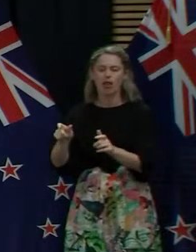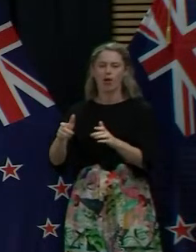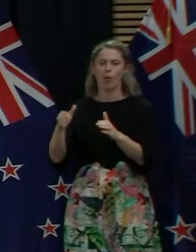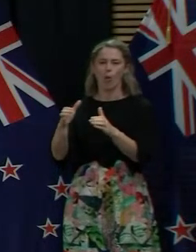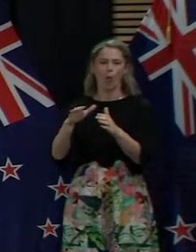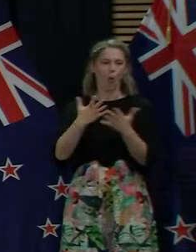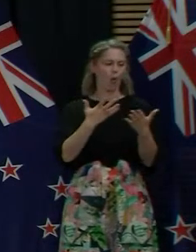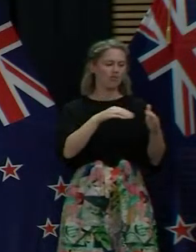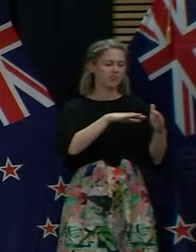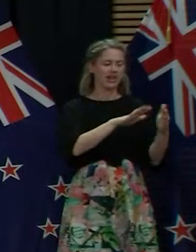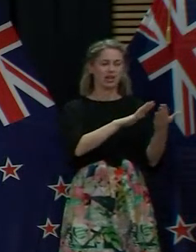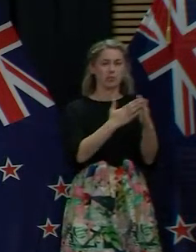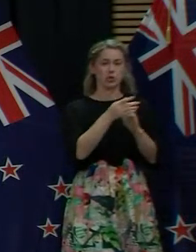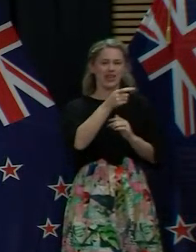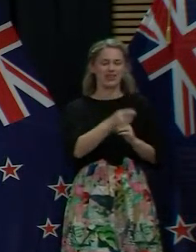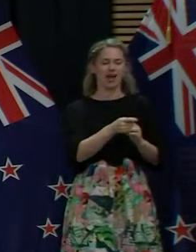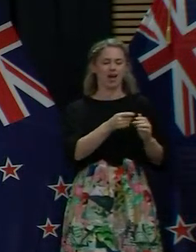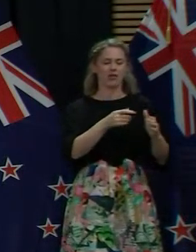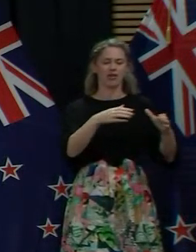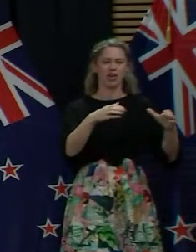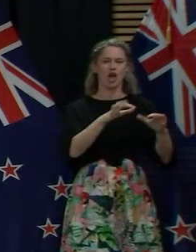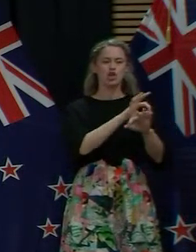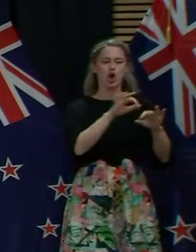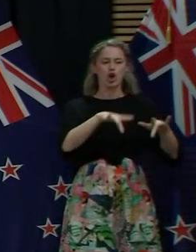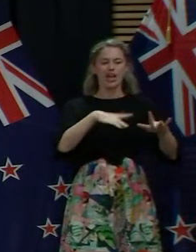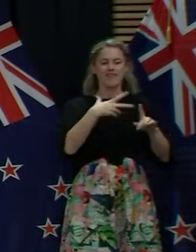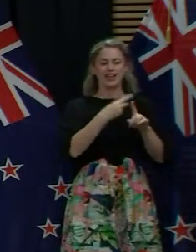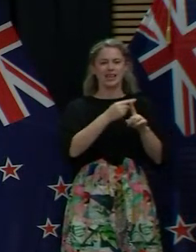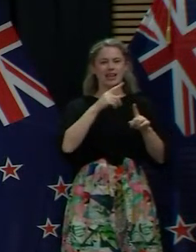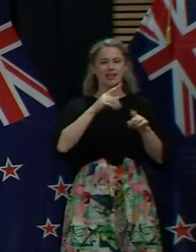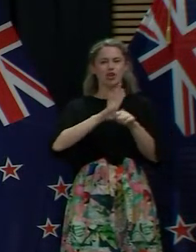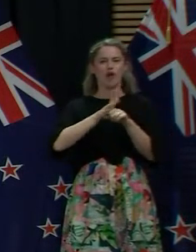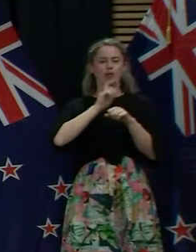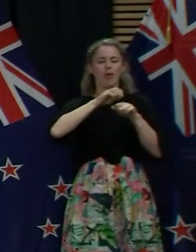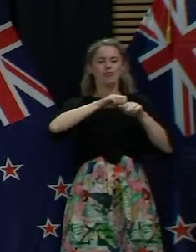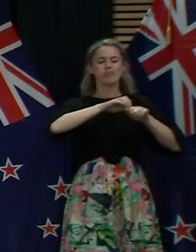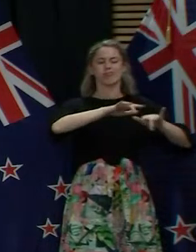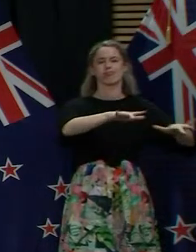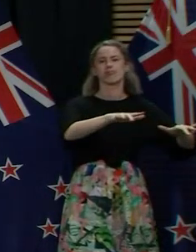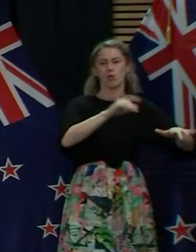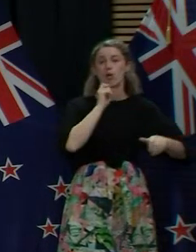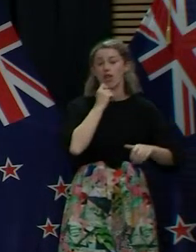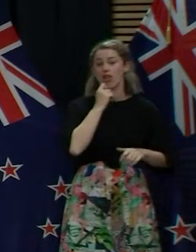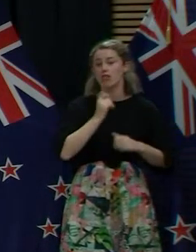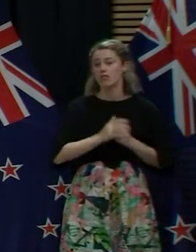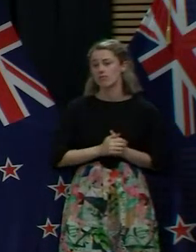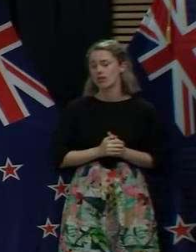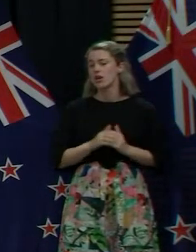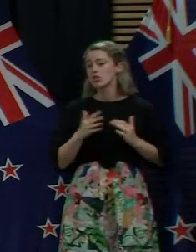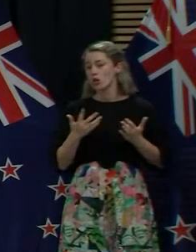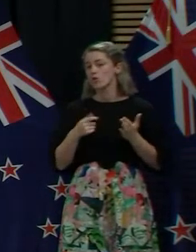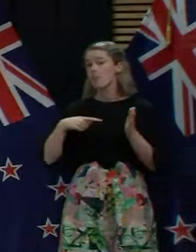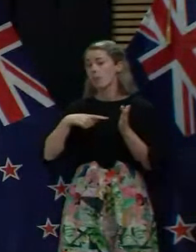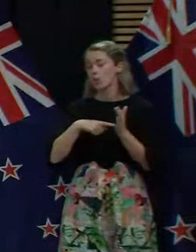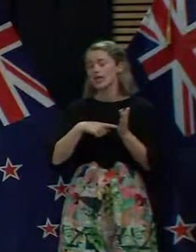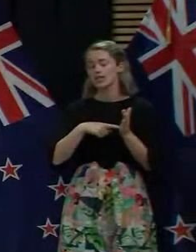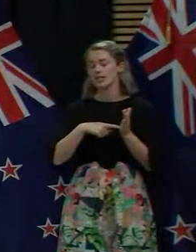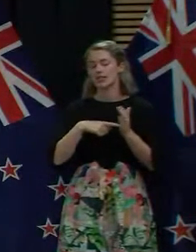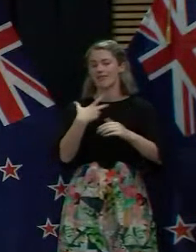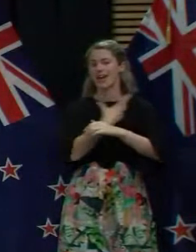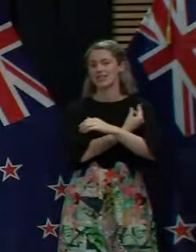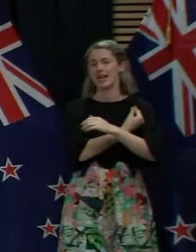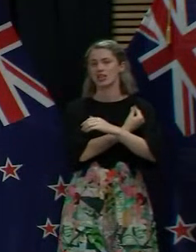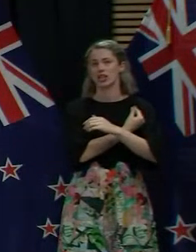entire community or town, if it finds those pockets, that's where you'll have outbreaks. So that's why it's important we have really good spread across New